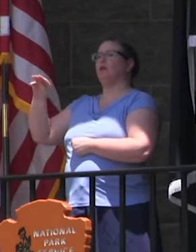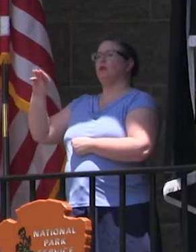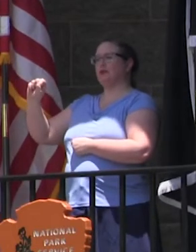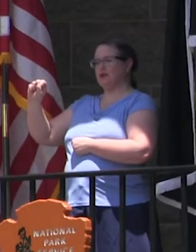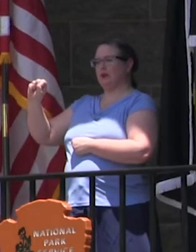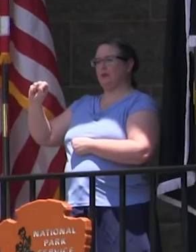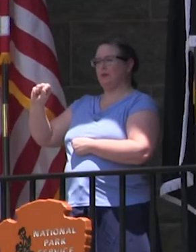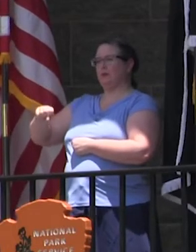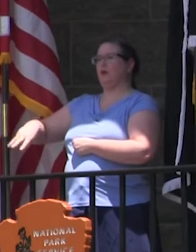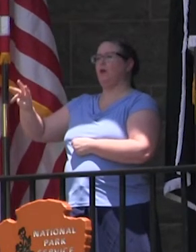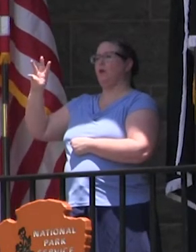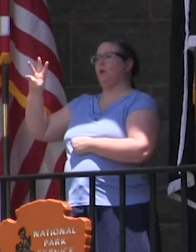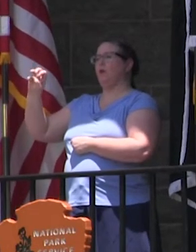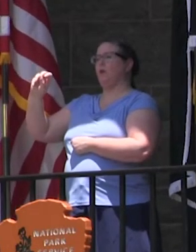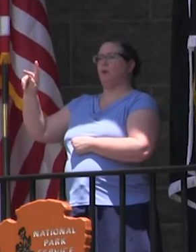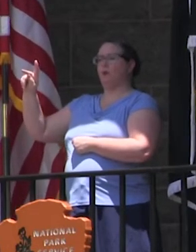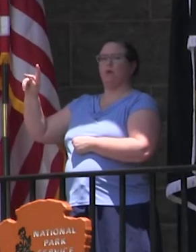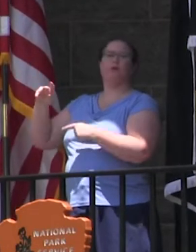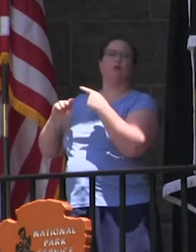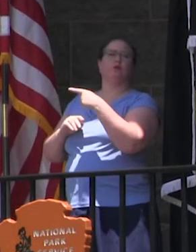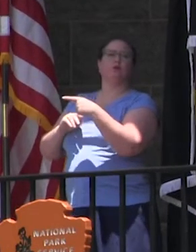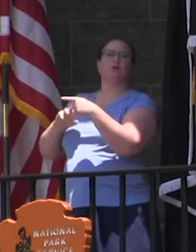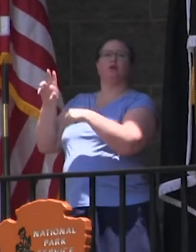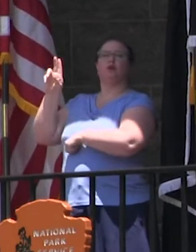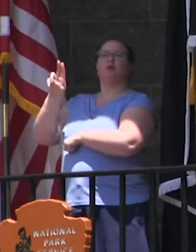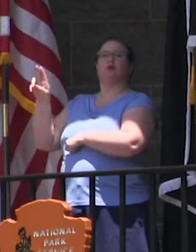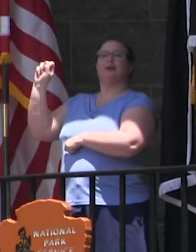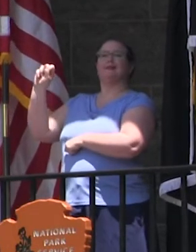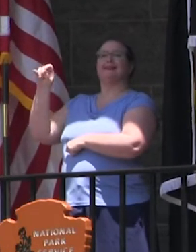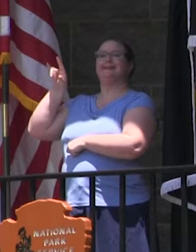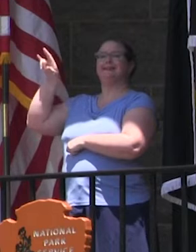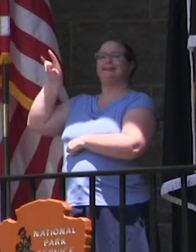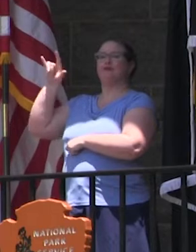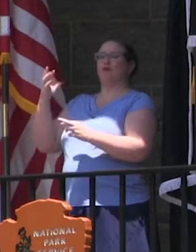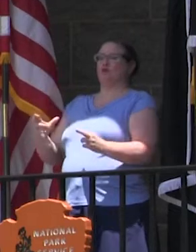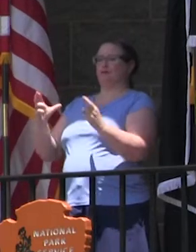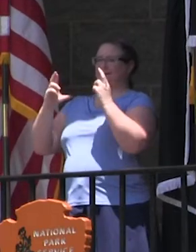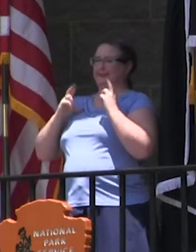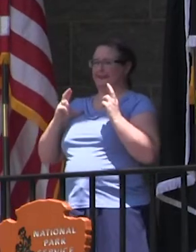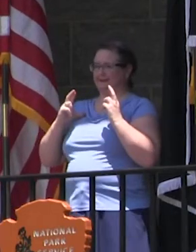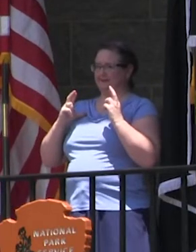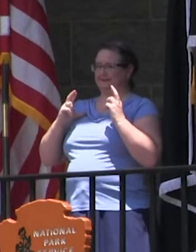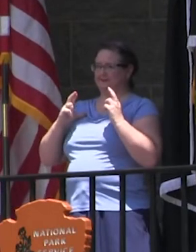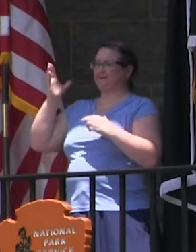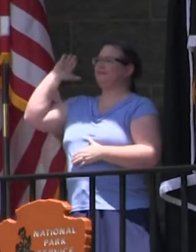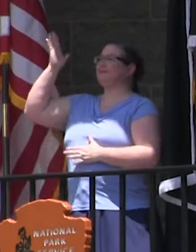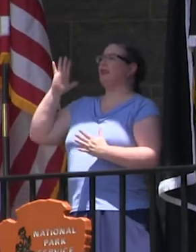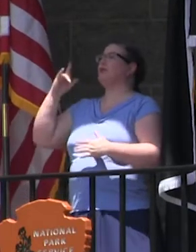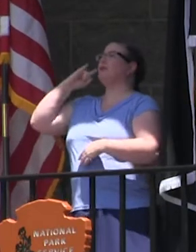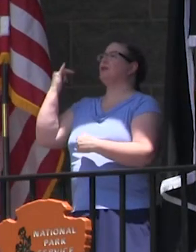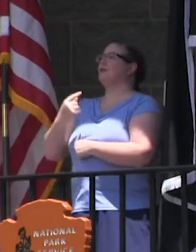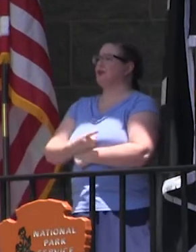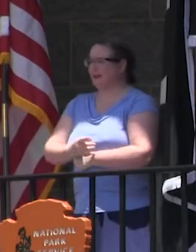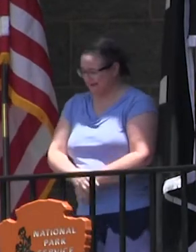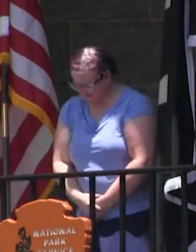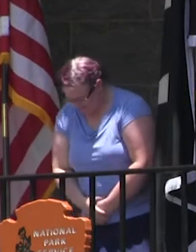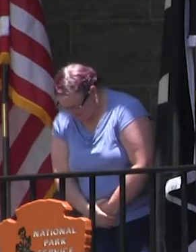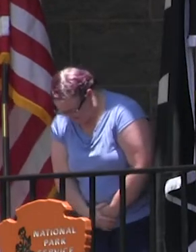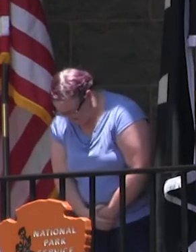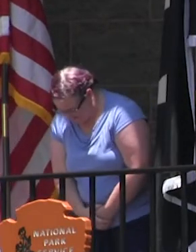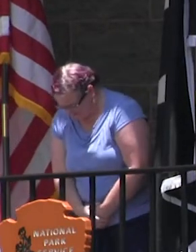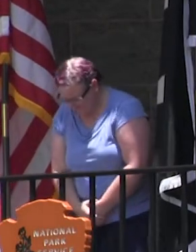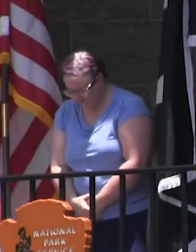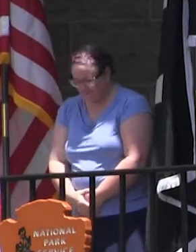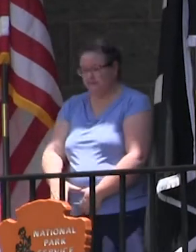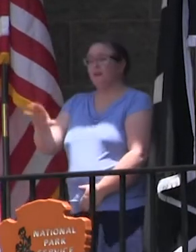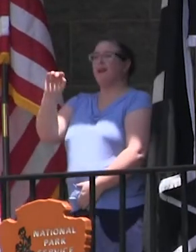James Wolfe, United States Air Force retired, our speaker for today.